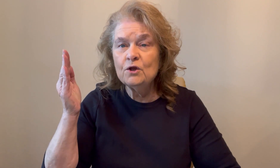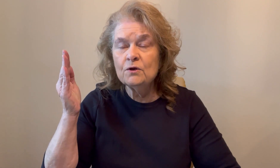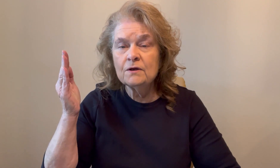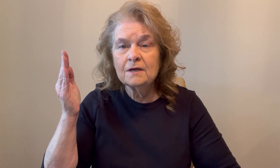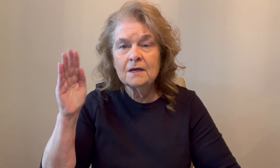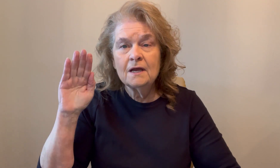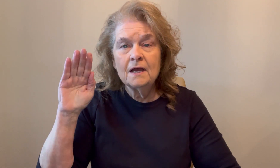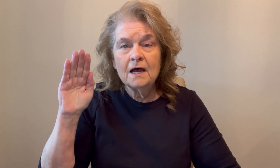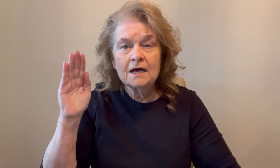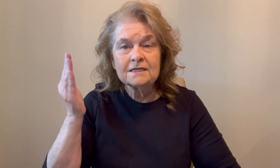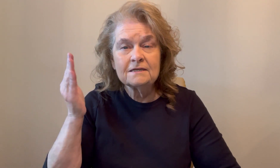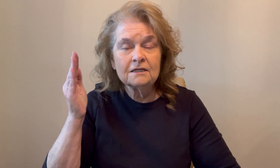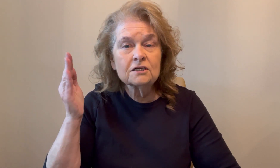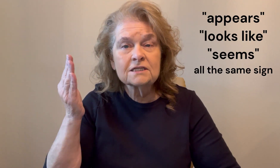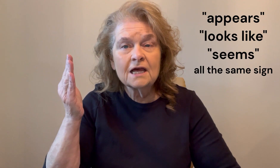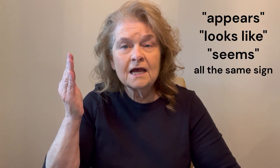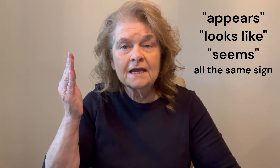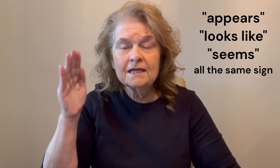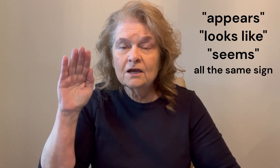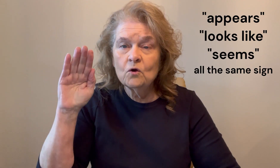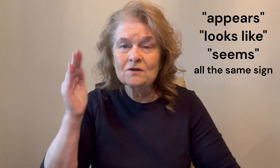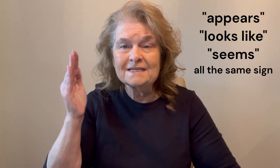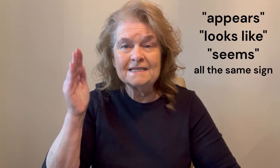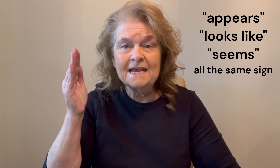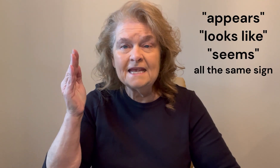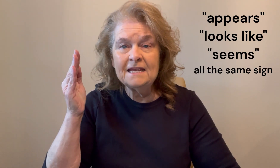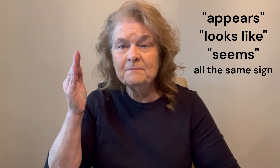appear, looks like, or seem.